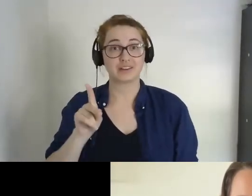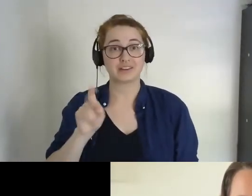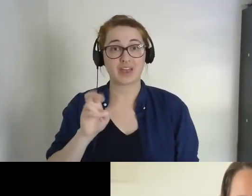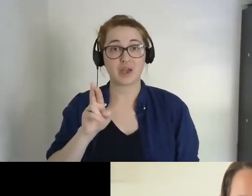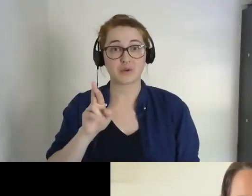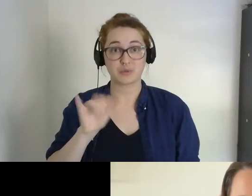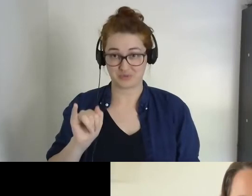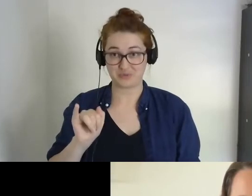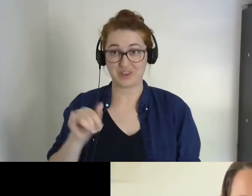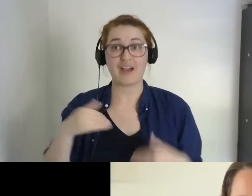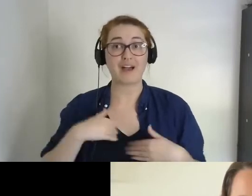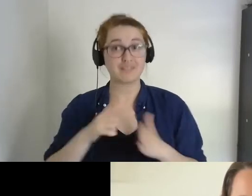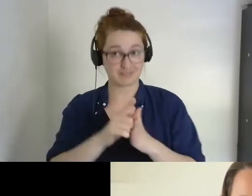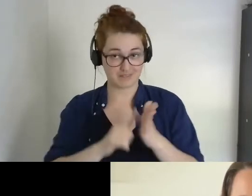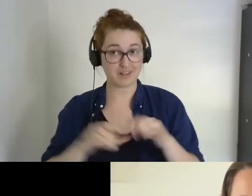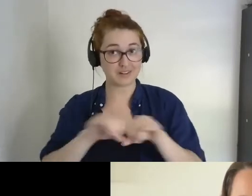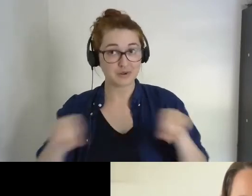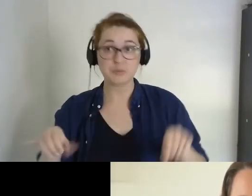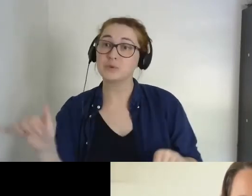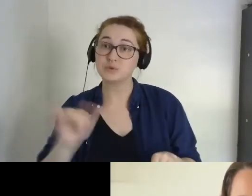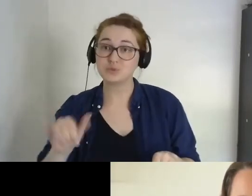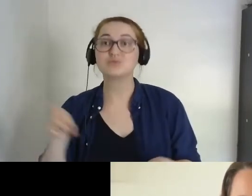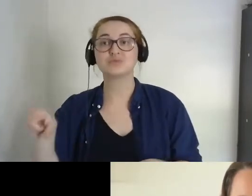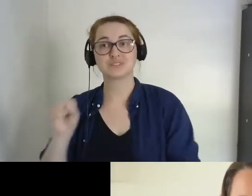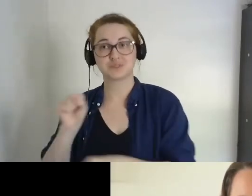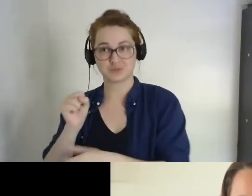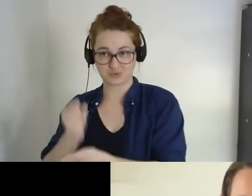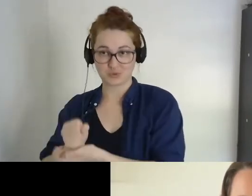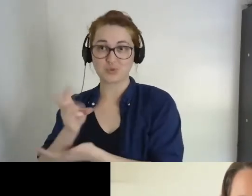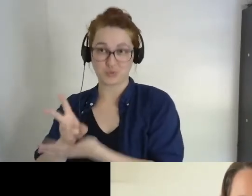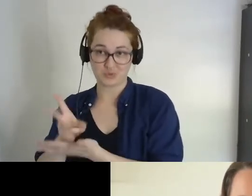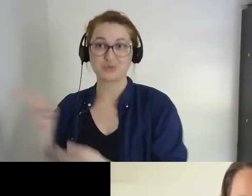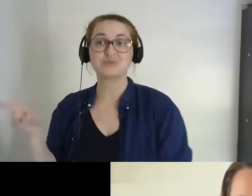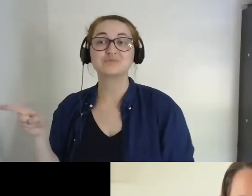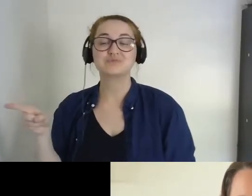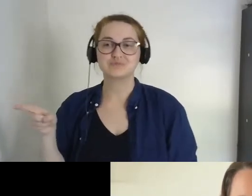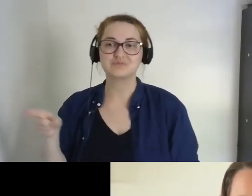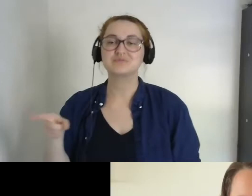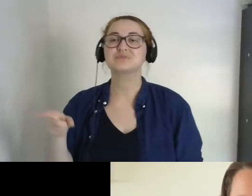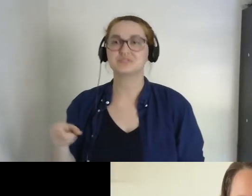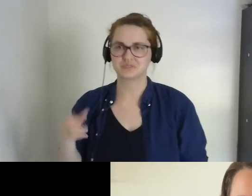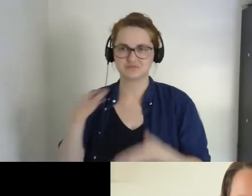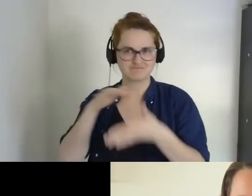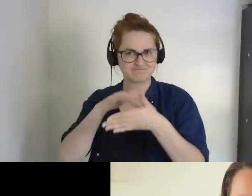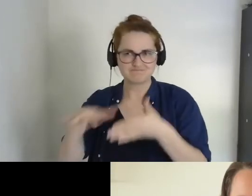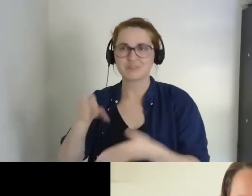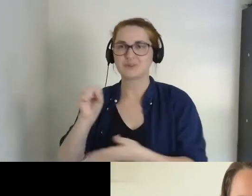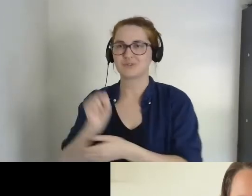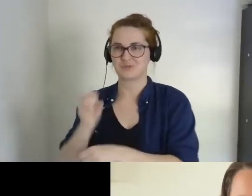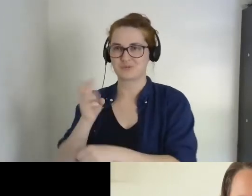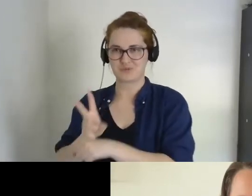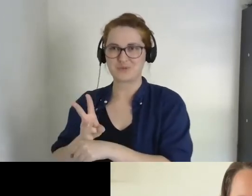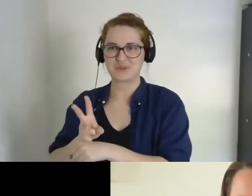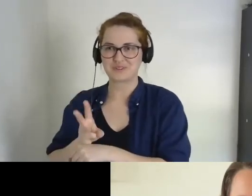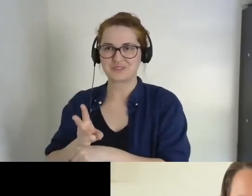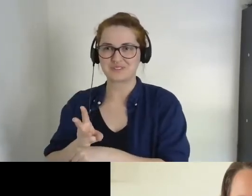degree, but is a social worker and has studied social work. And I don't know, something tells me maybe